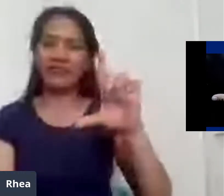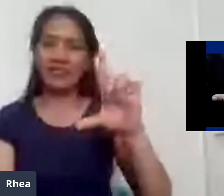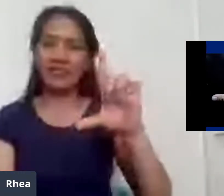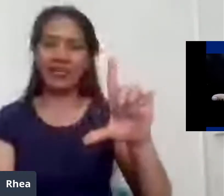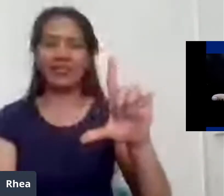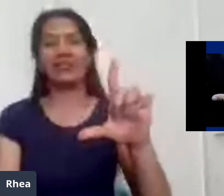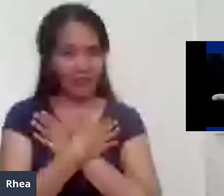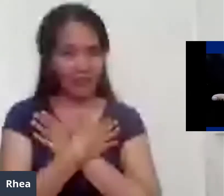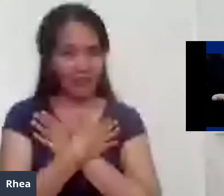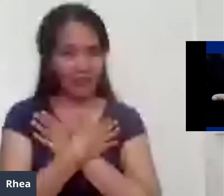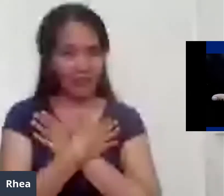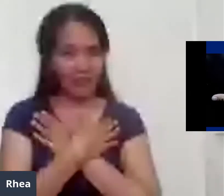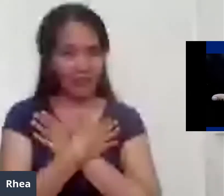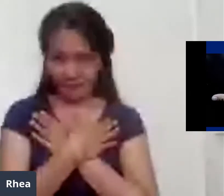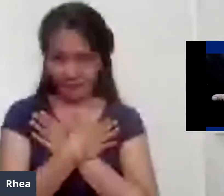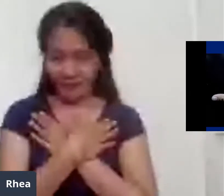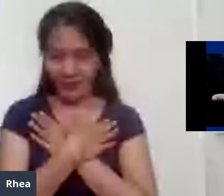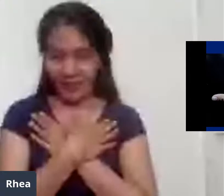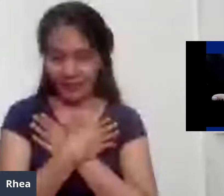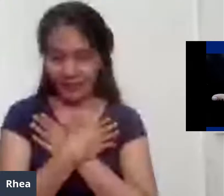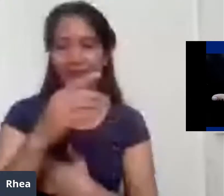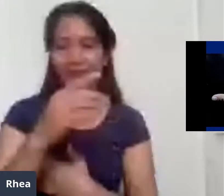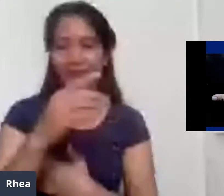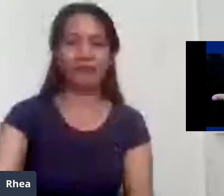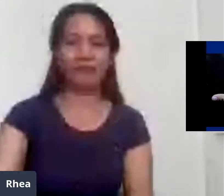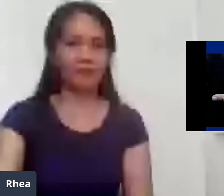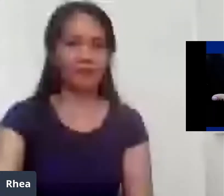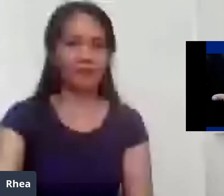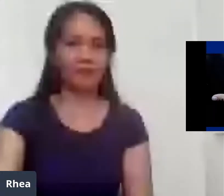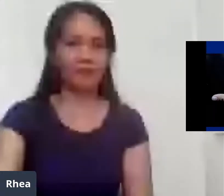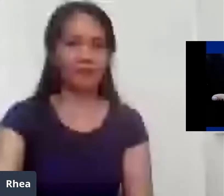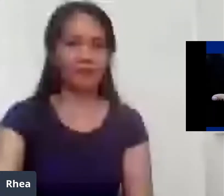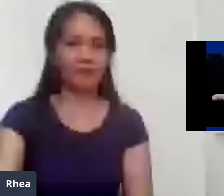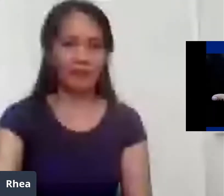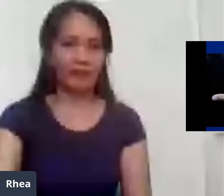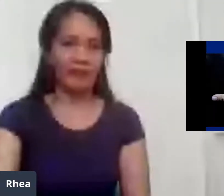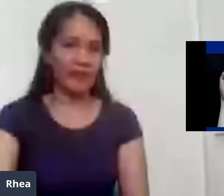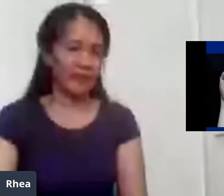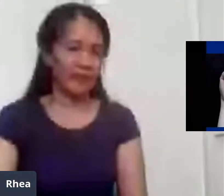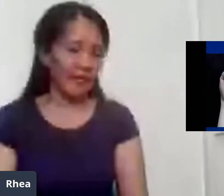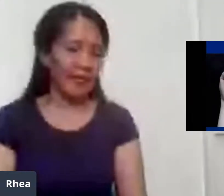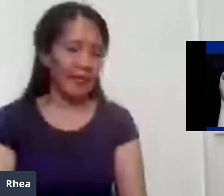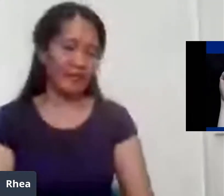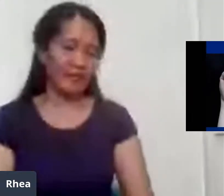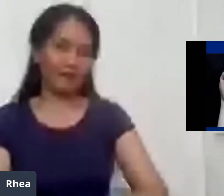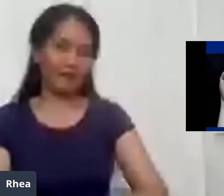L. All we need is love. Next,